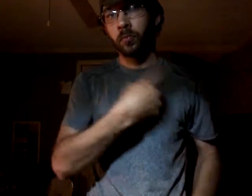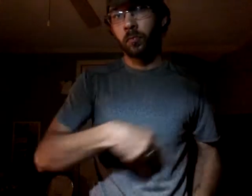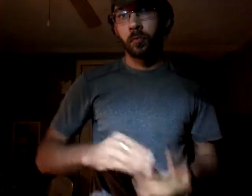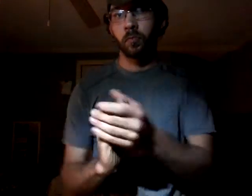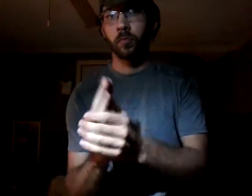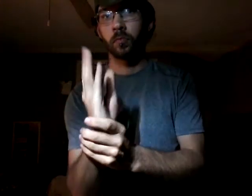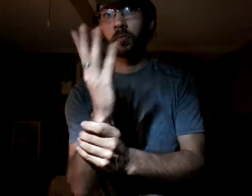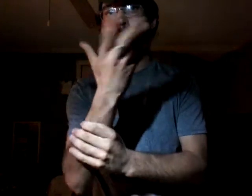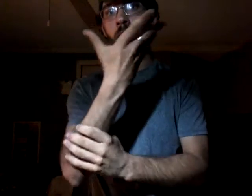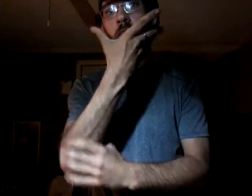go